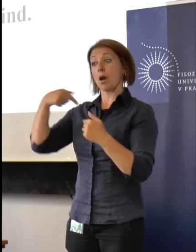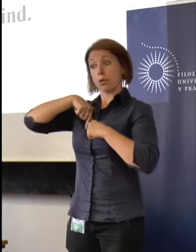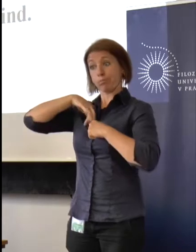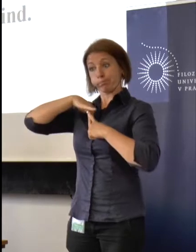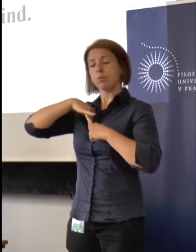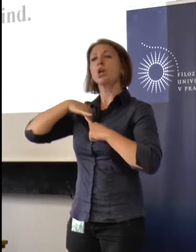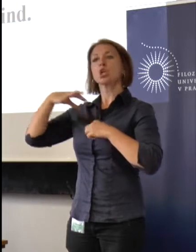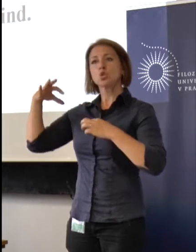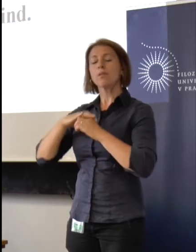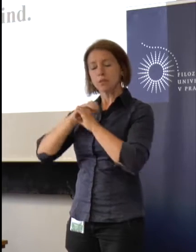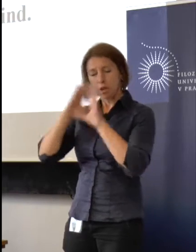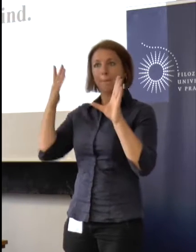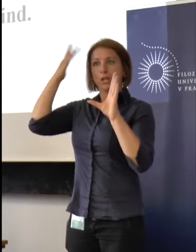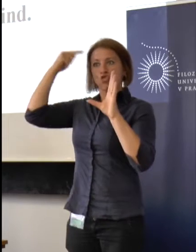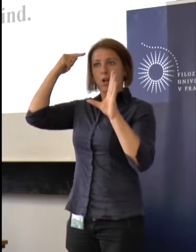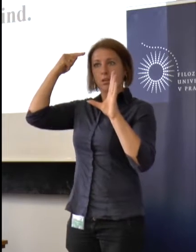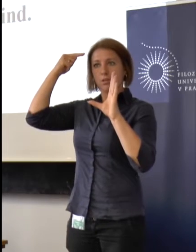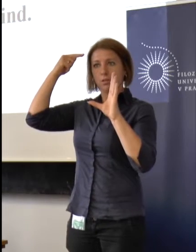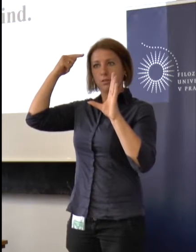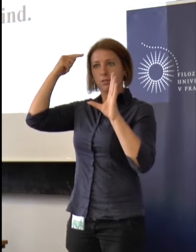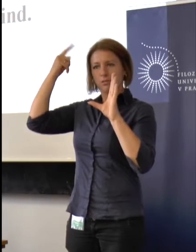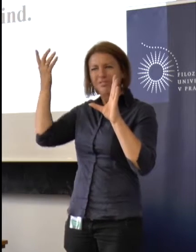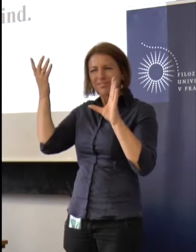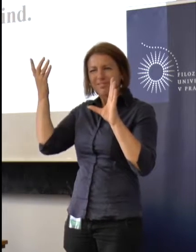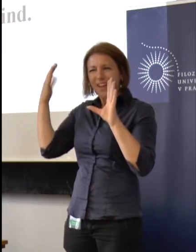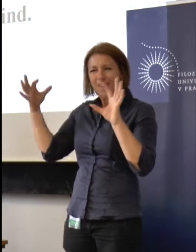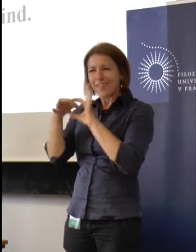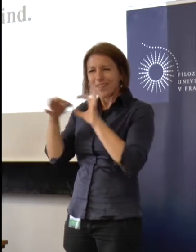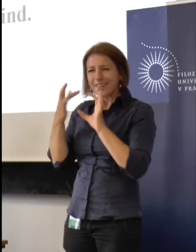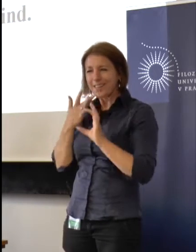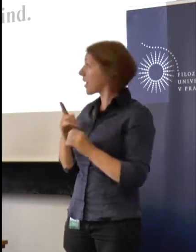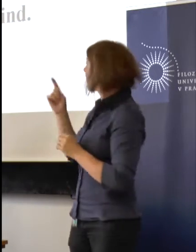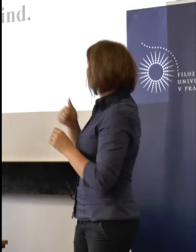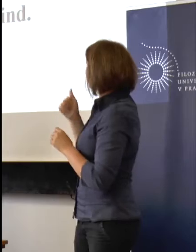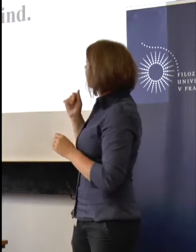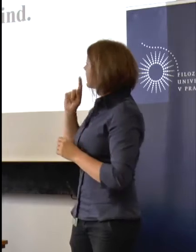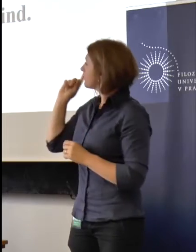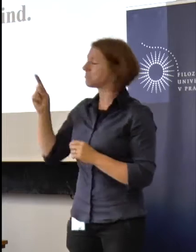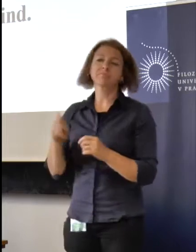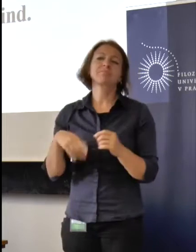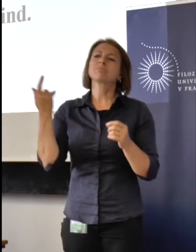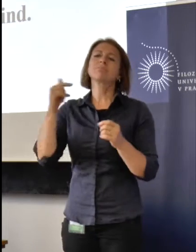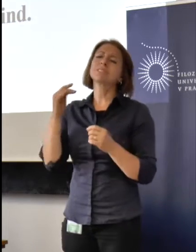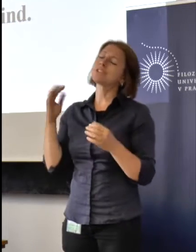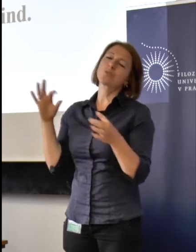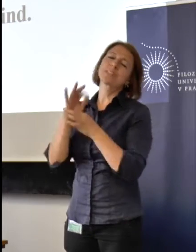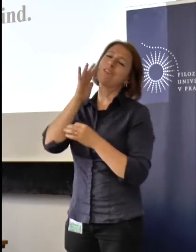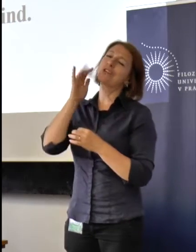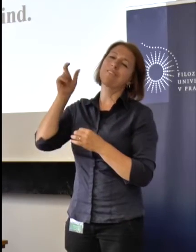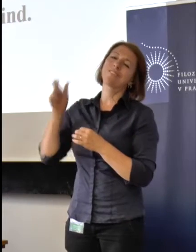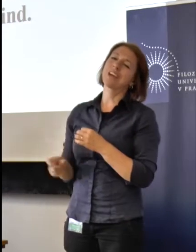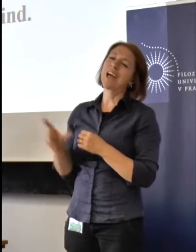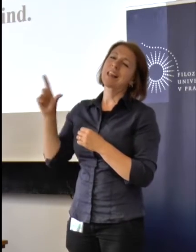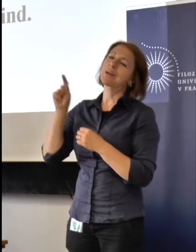to the first author who has who said, "Les langues sont le meilleur miroir de l'esprit